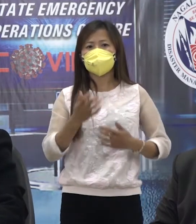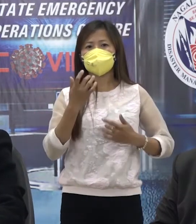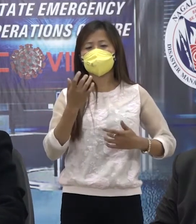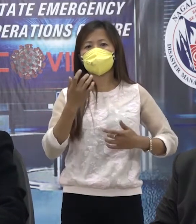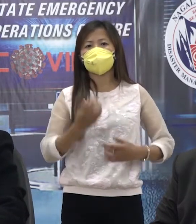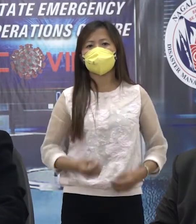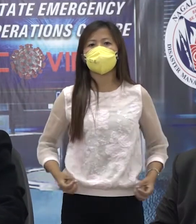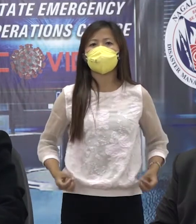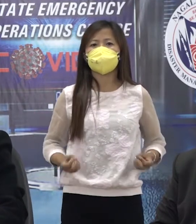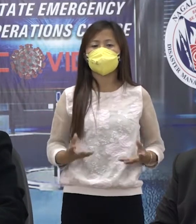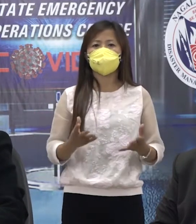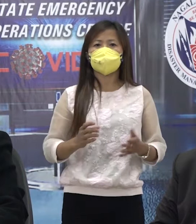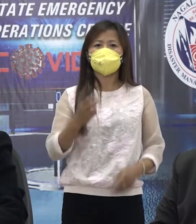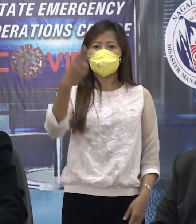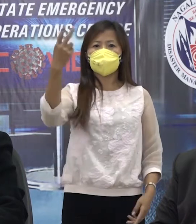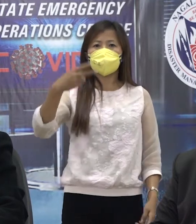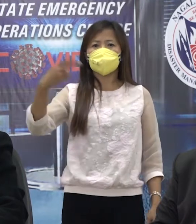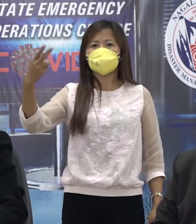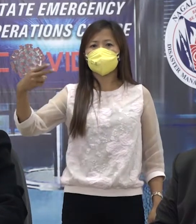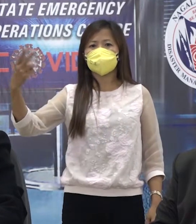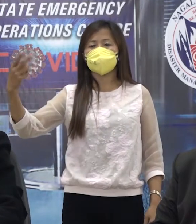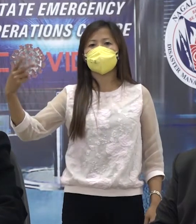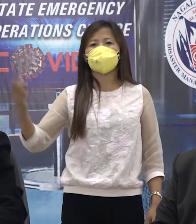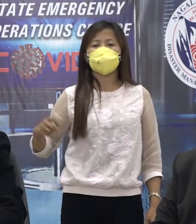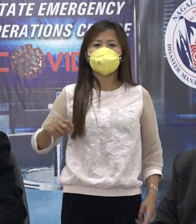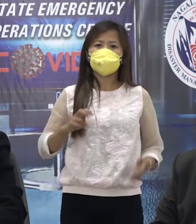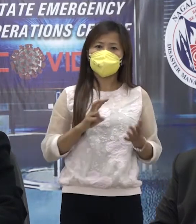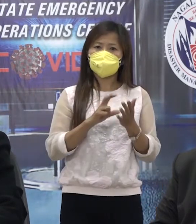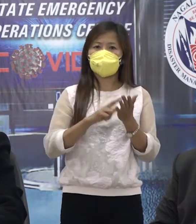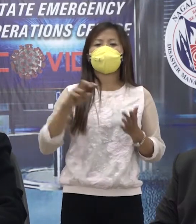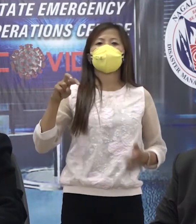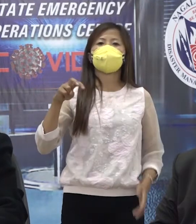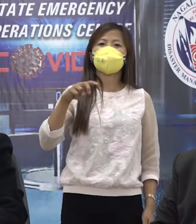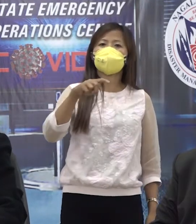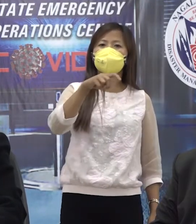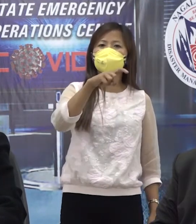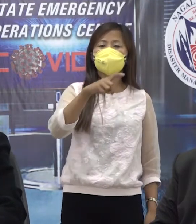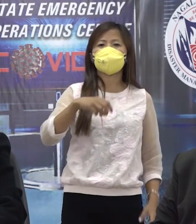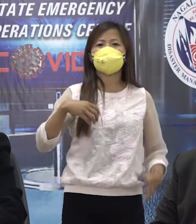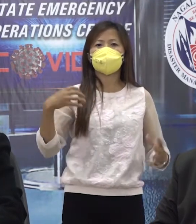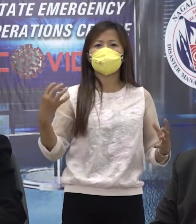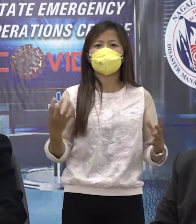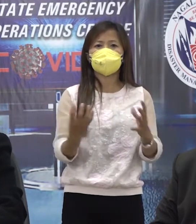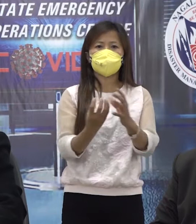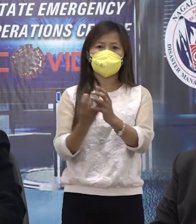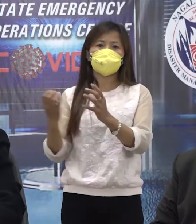at risk, as well as tracking patterns of diseases